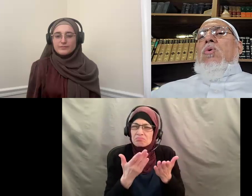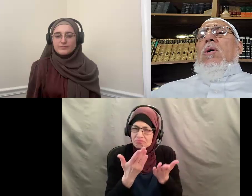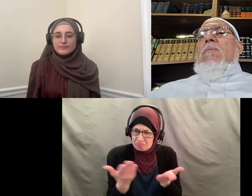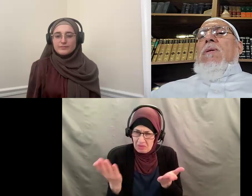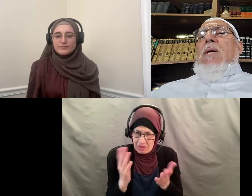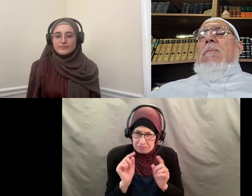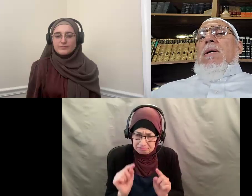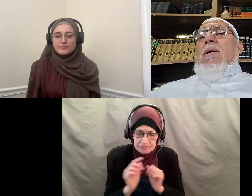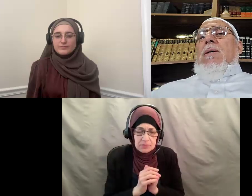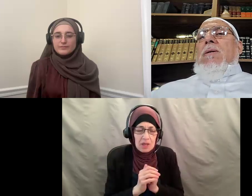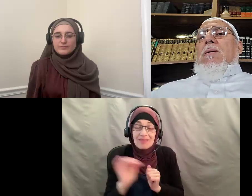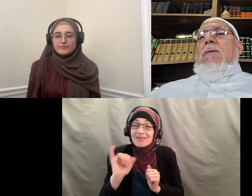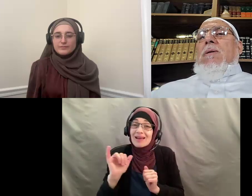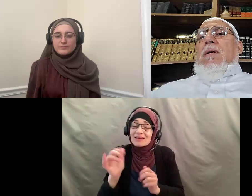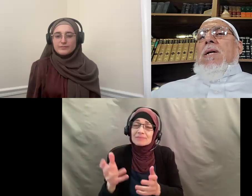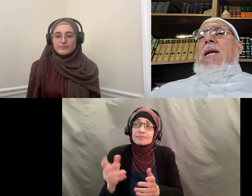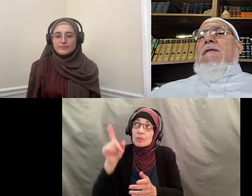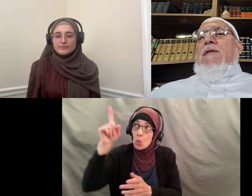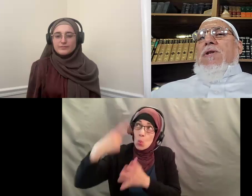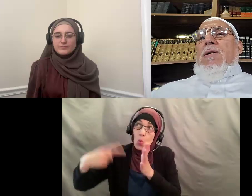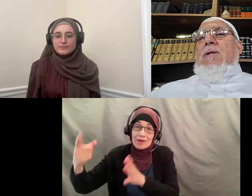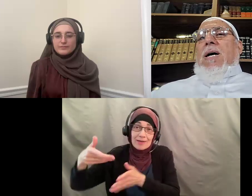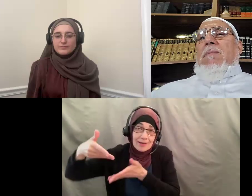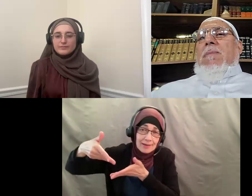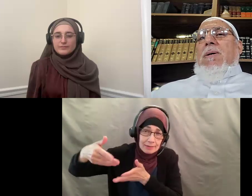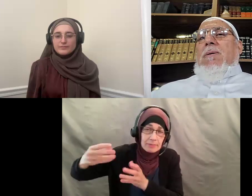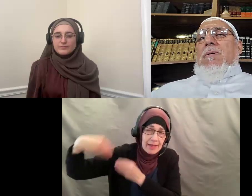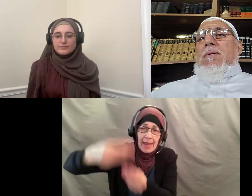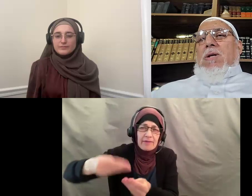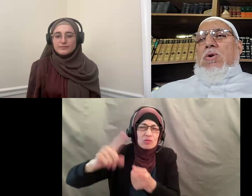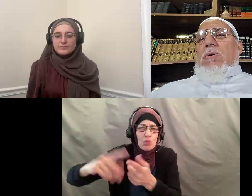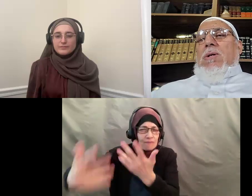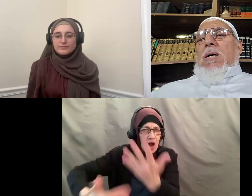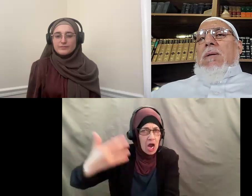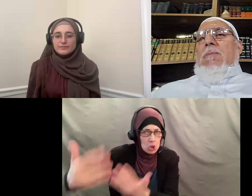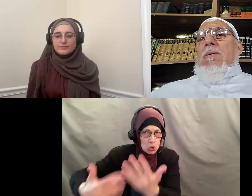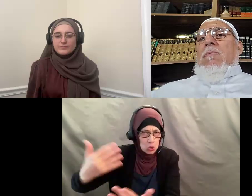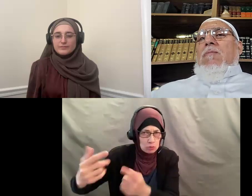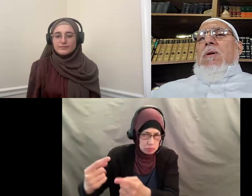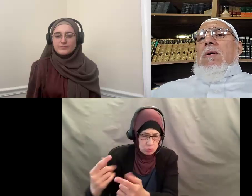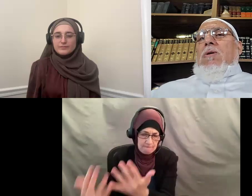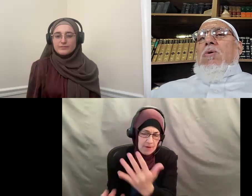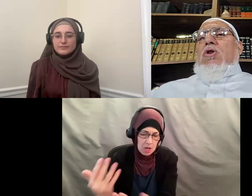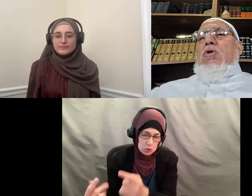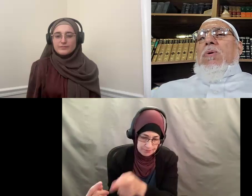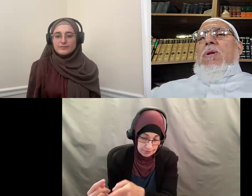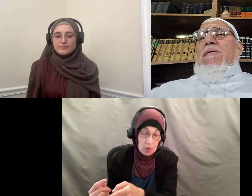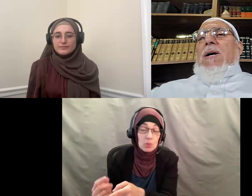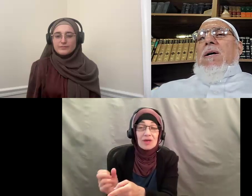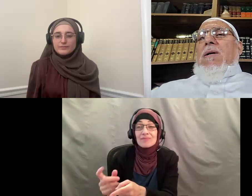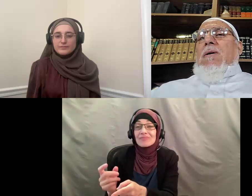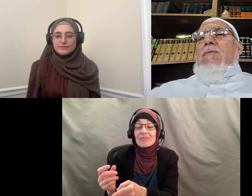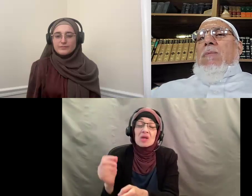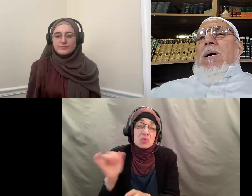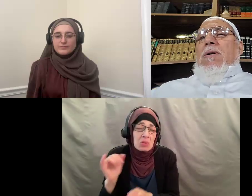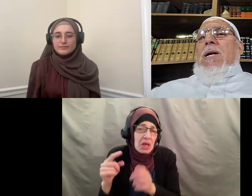To warm something in an efficient time, the shortest time, you need to put the